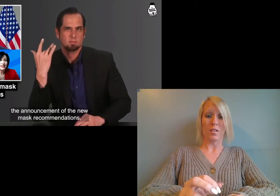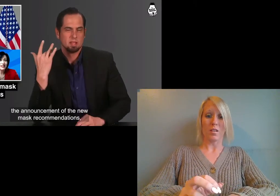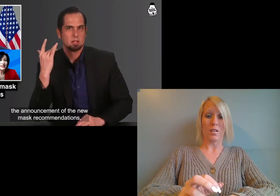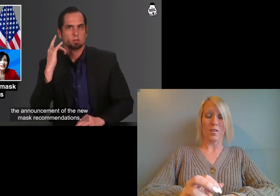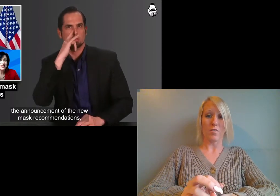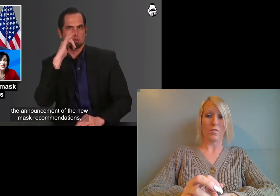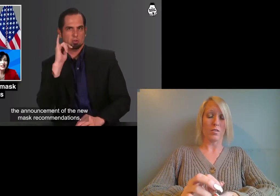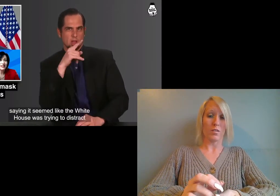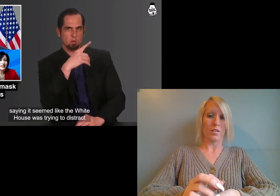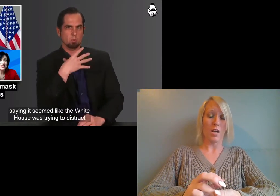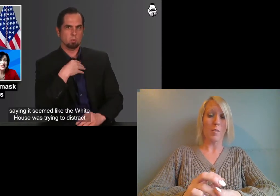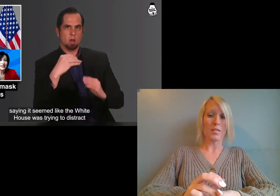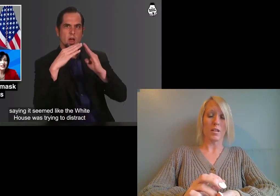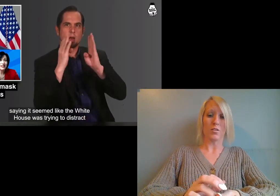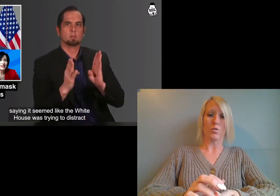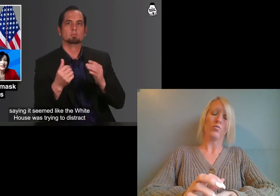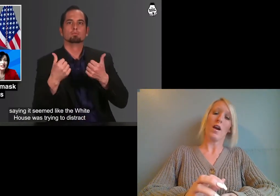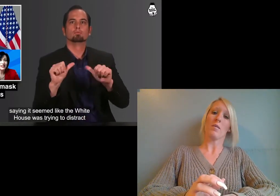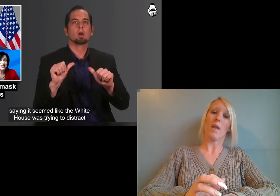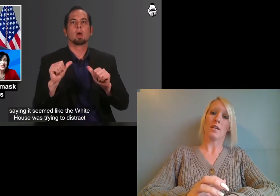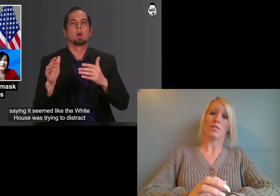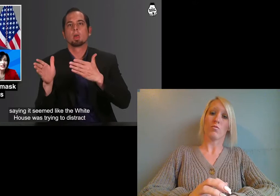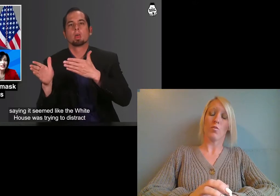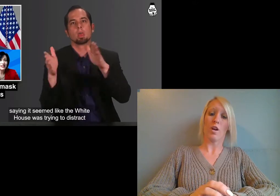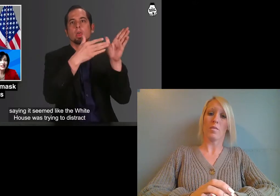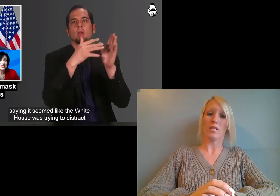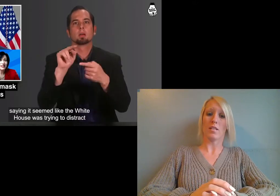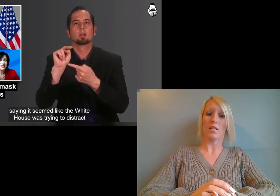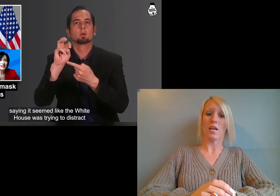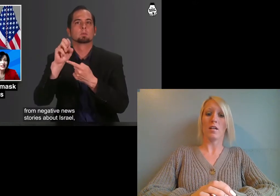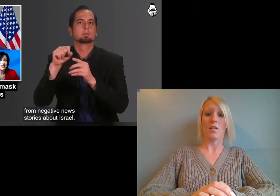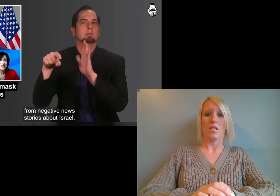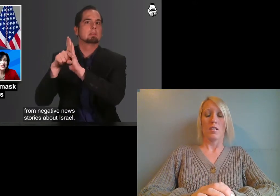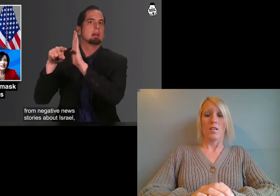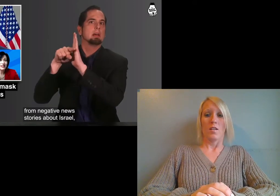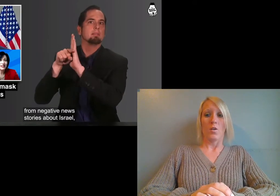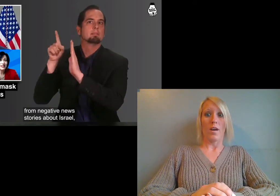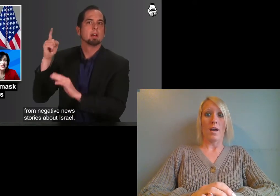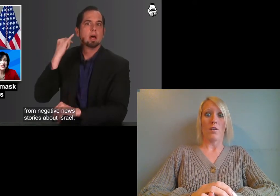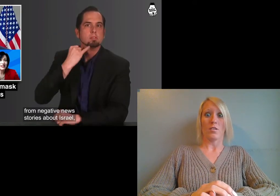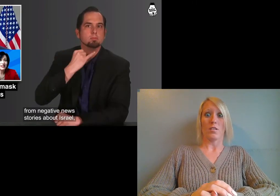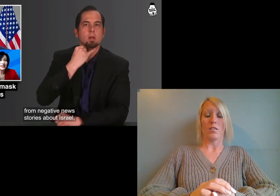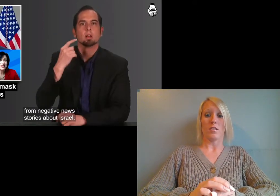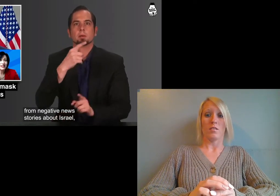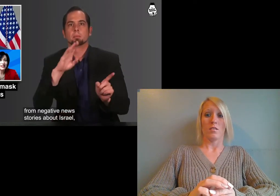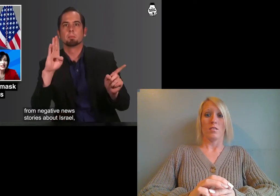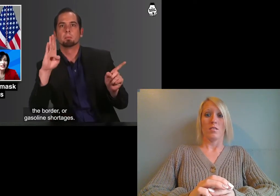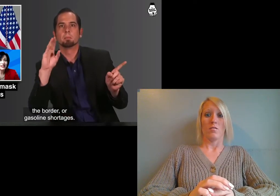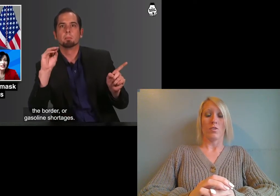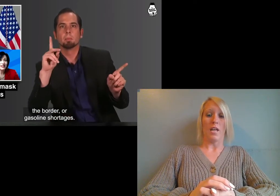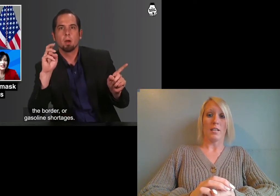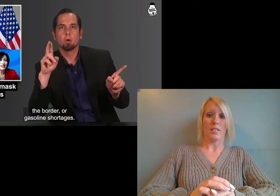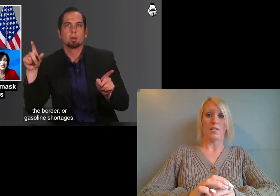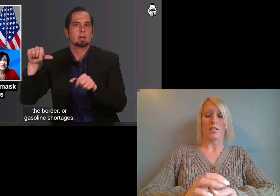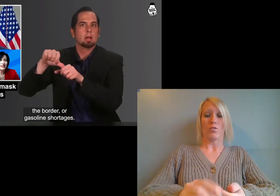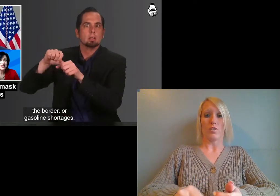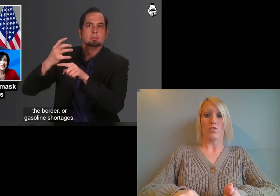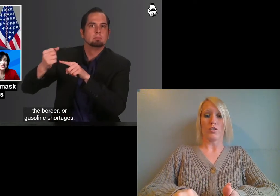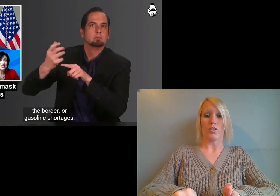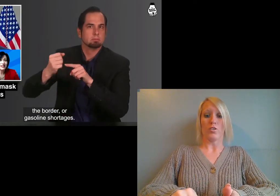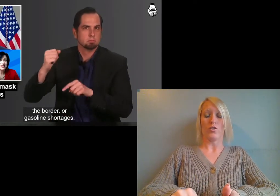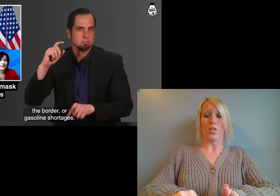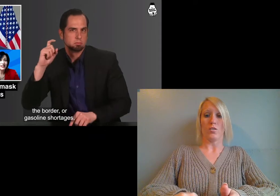Republicans commented on the new mask requirements, saying that the White House is relaxing